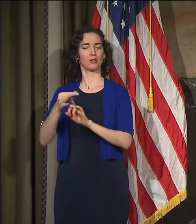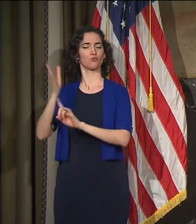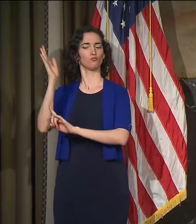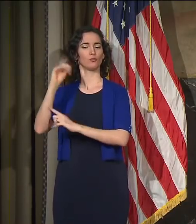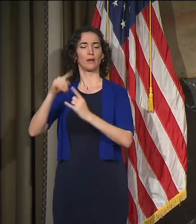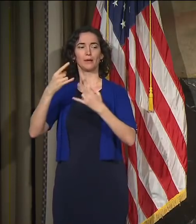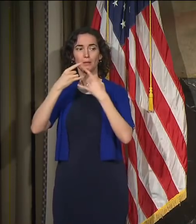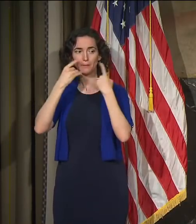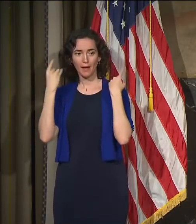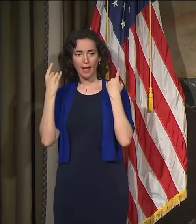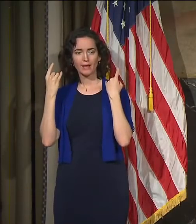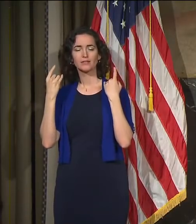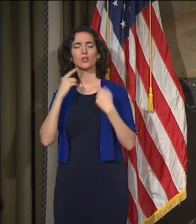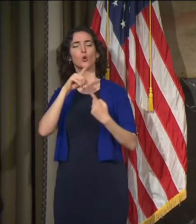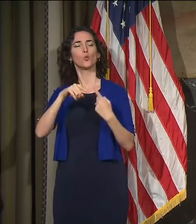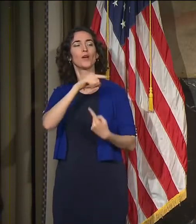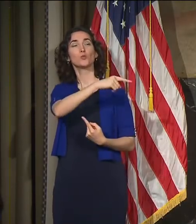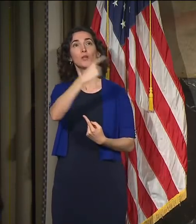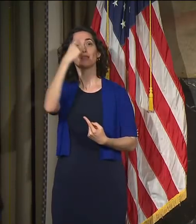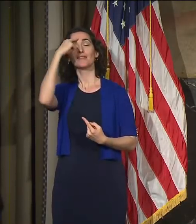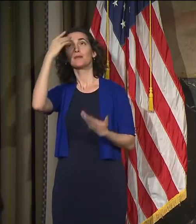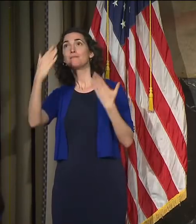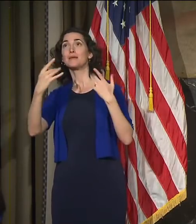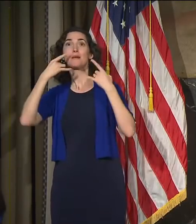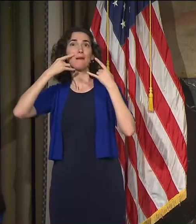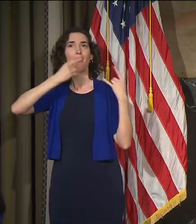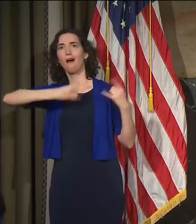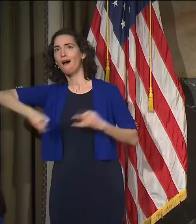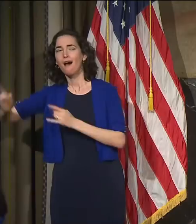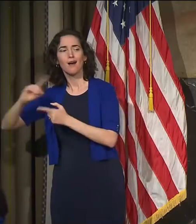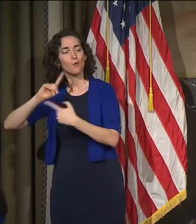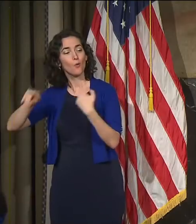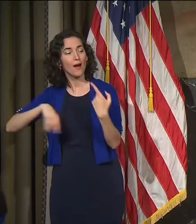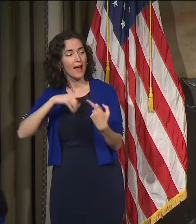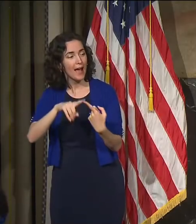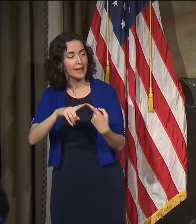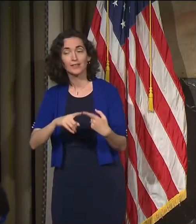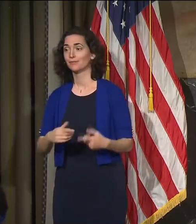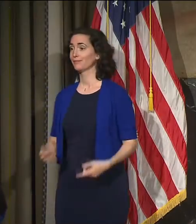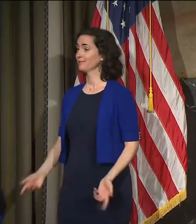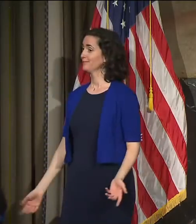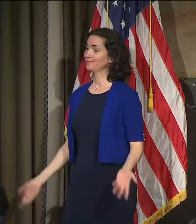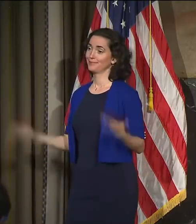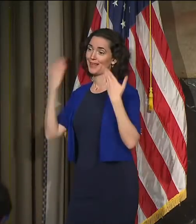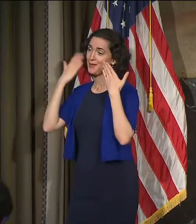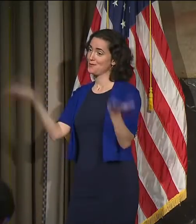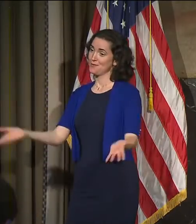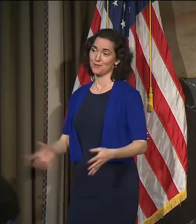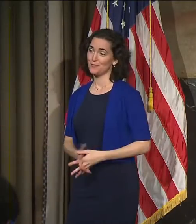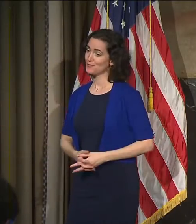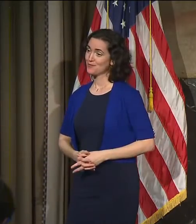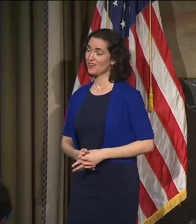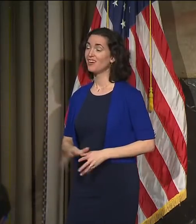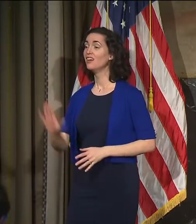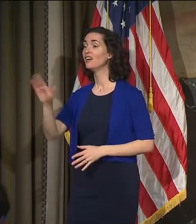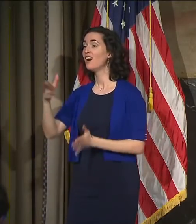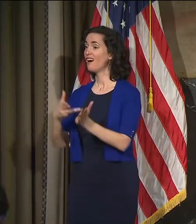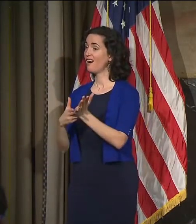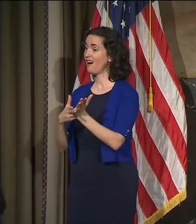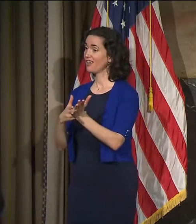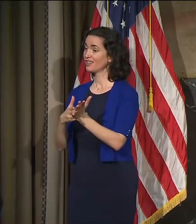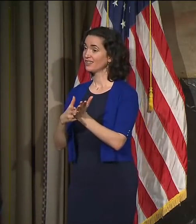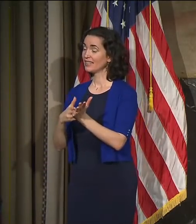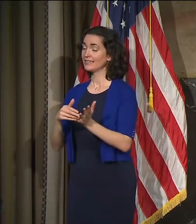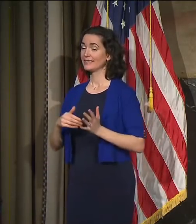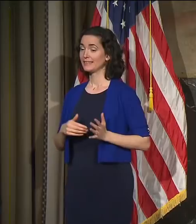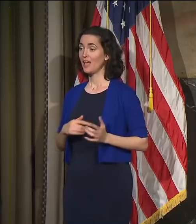about the mask. When do you think possibly we'll be able to take off these masks? I don't know. And quite frankly, in terms of